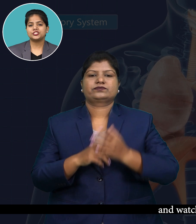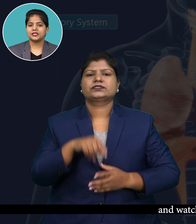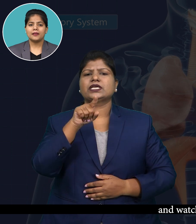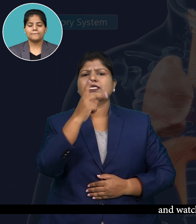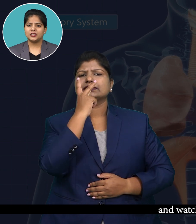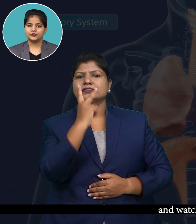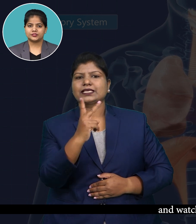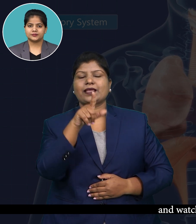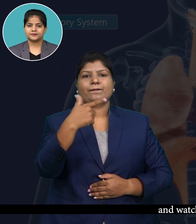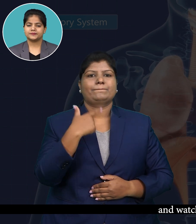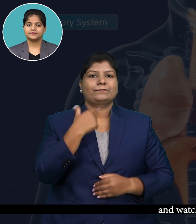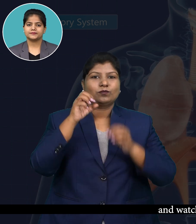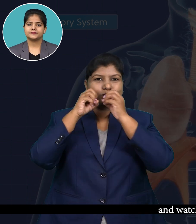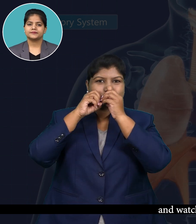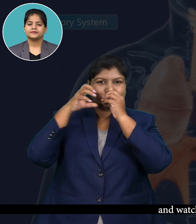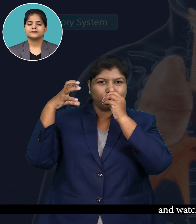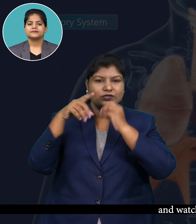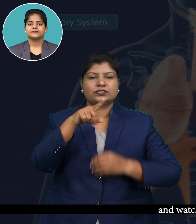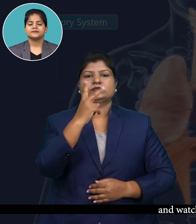and watch the balloons.